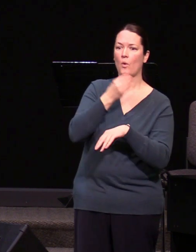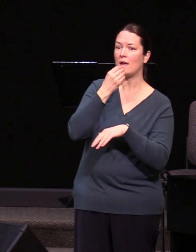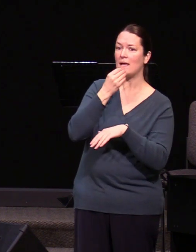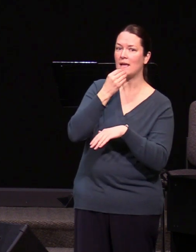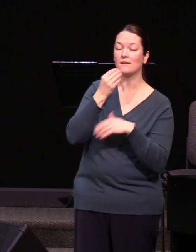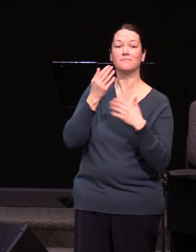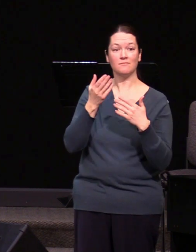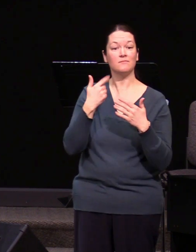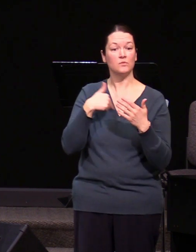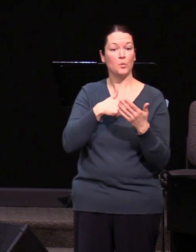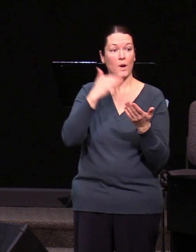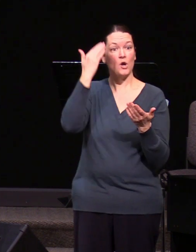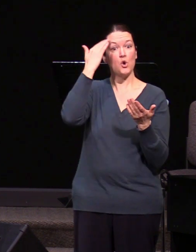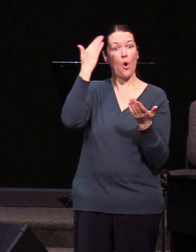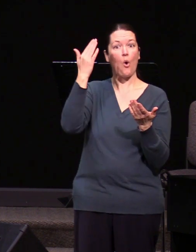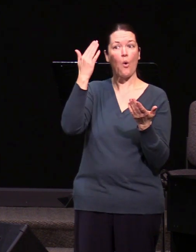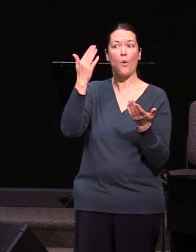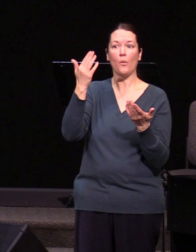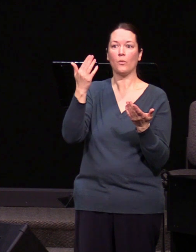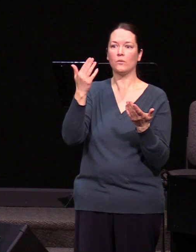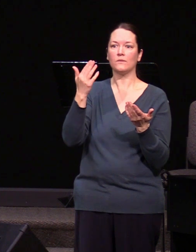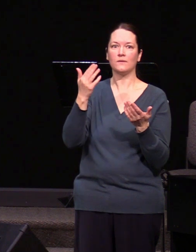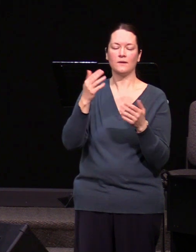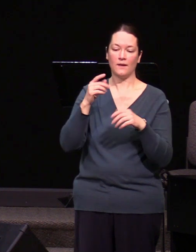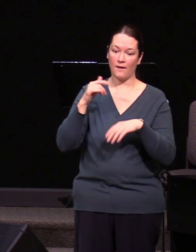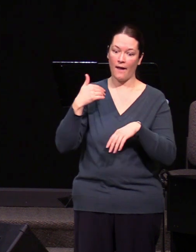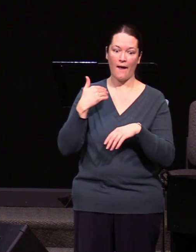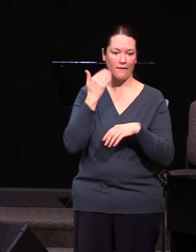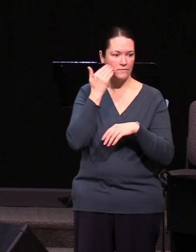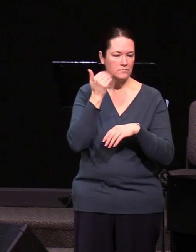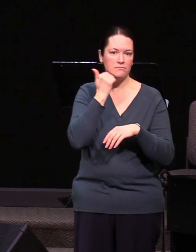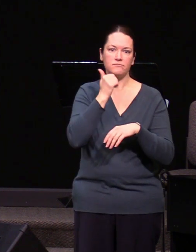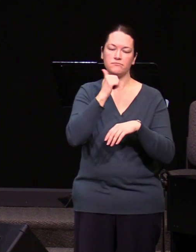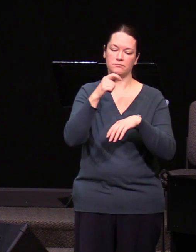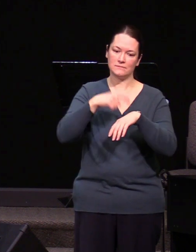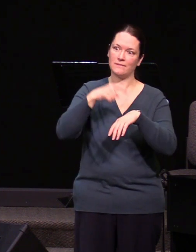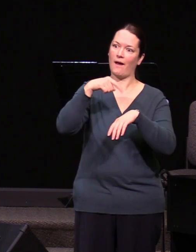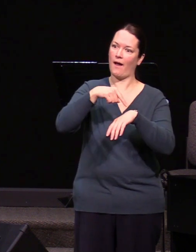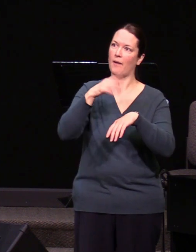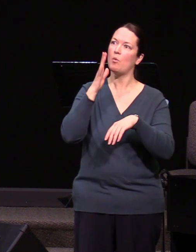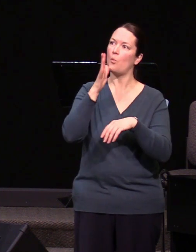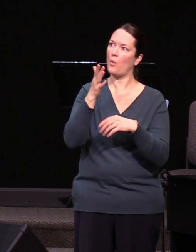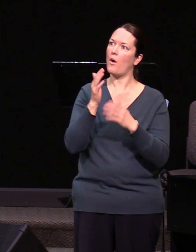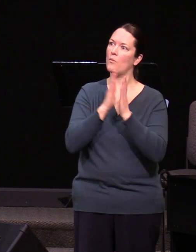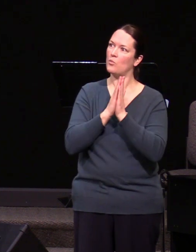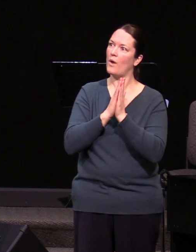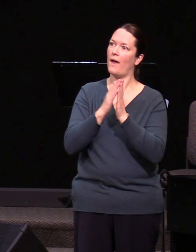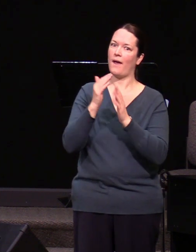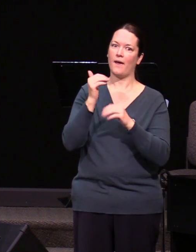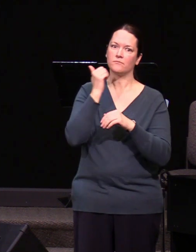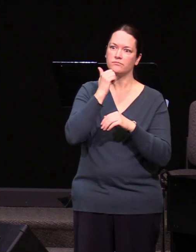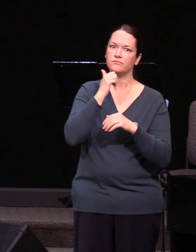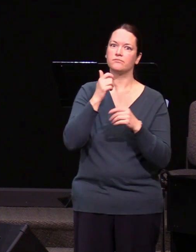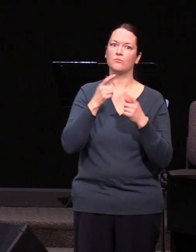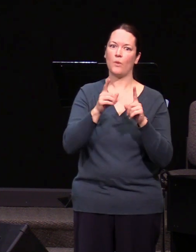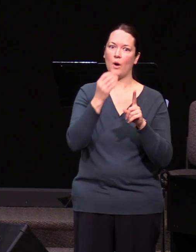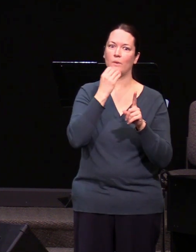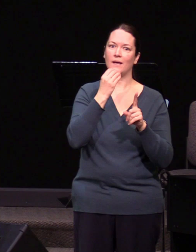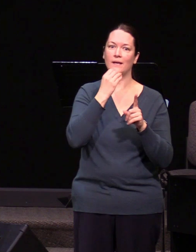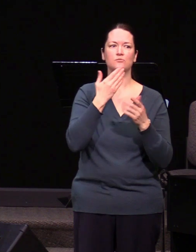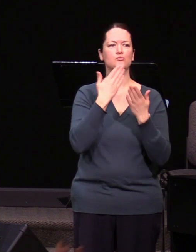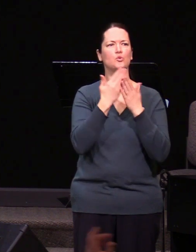know here's a time, at the very least, we will pray every time we eat. So it's a good reminder.